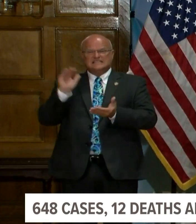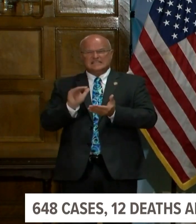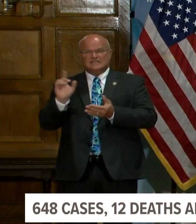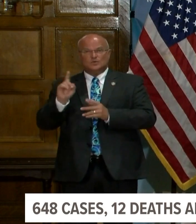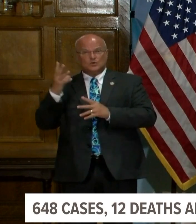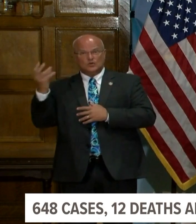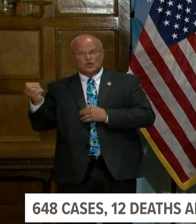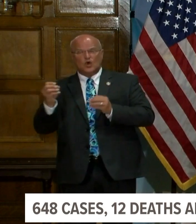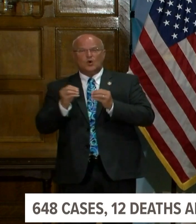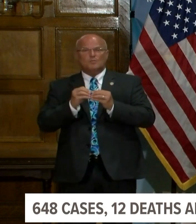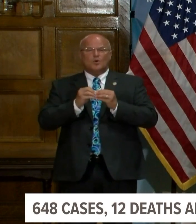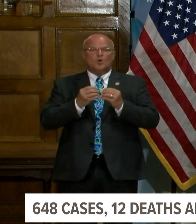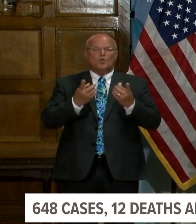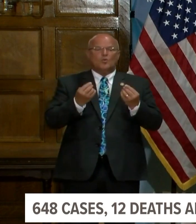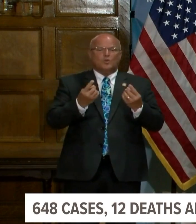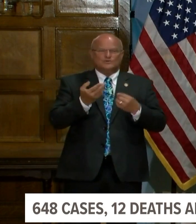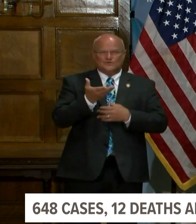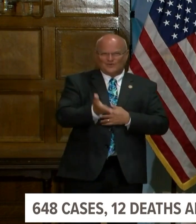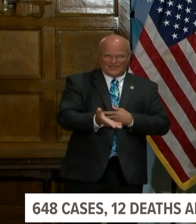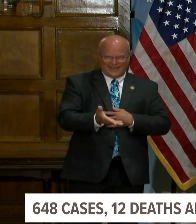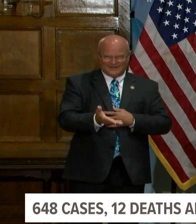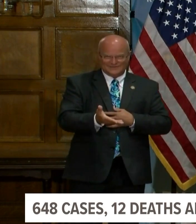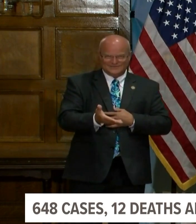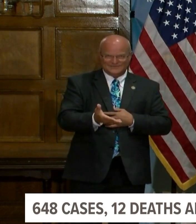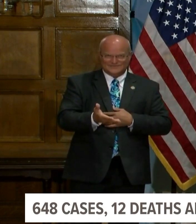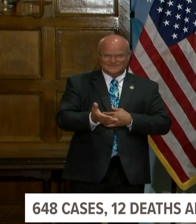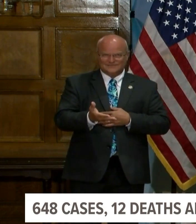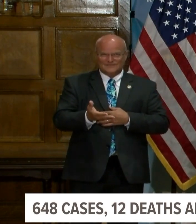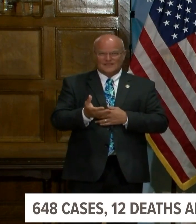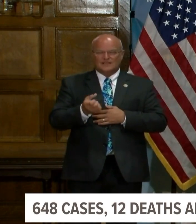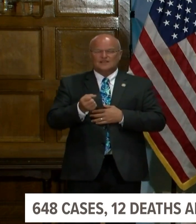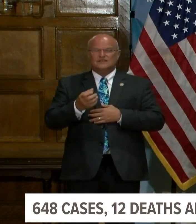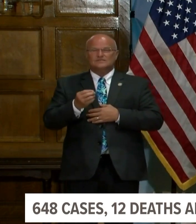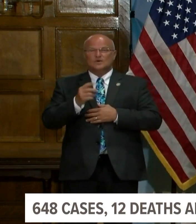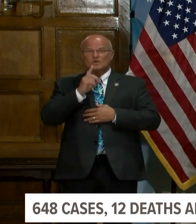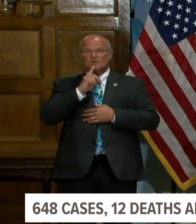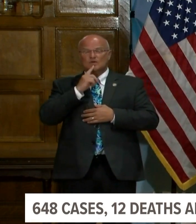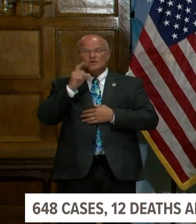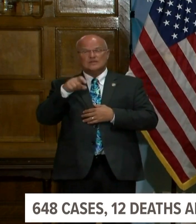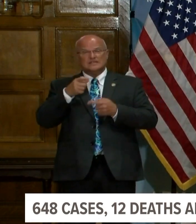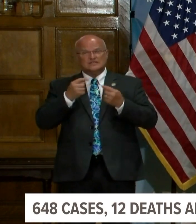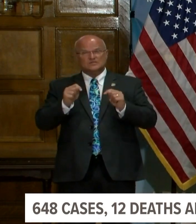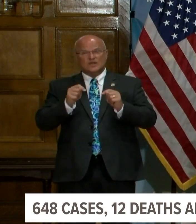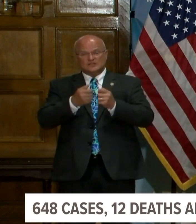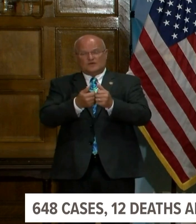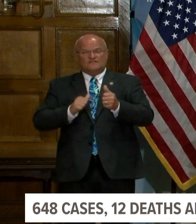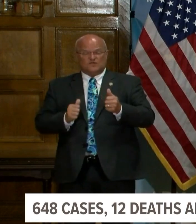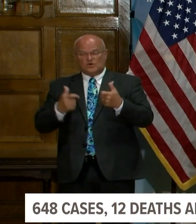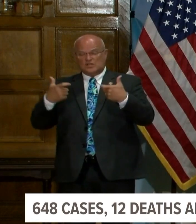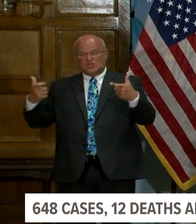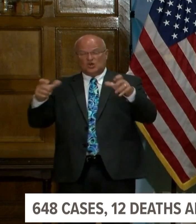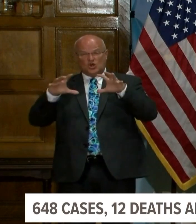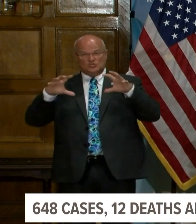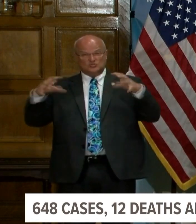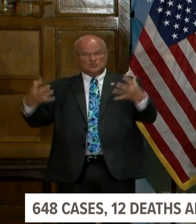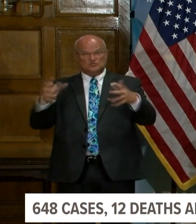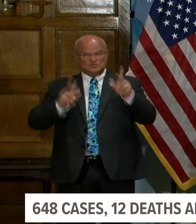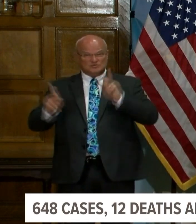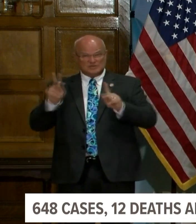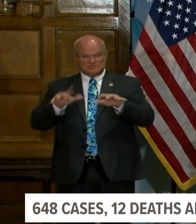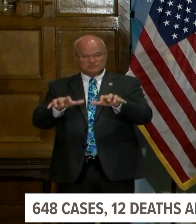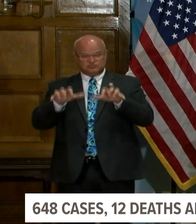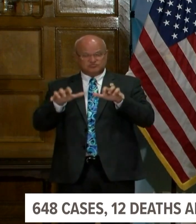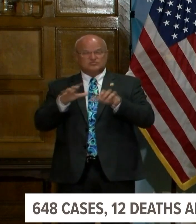you go, more an issue what you do when you get there. And really we should try and avoid large groups